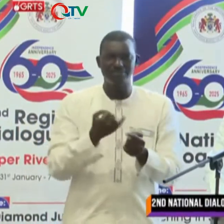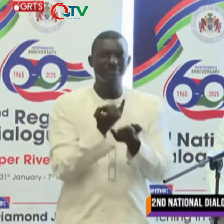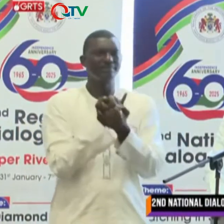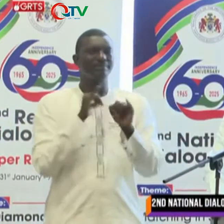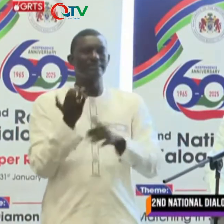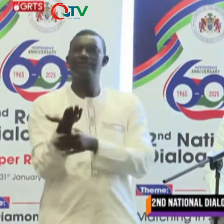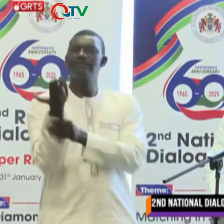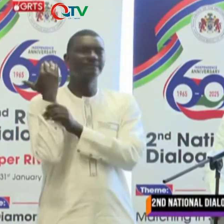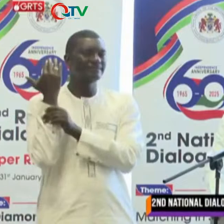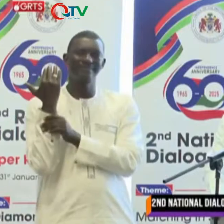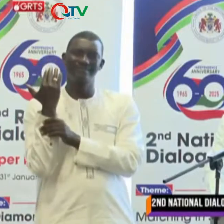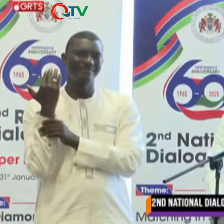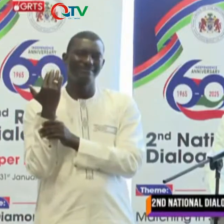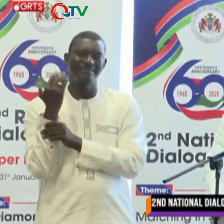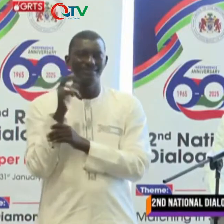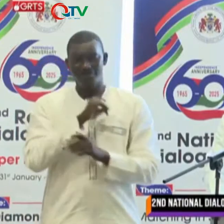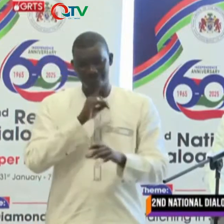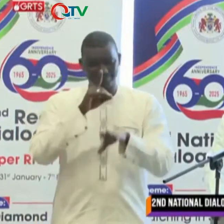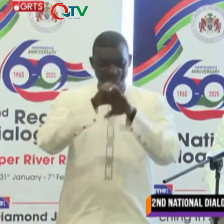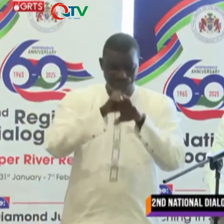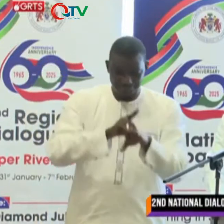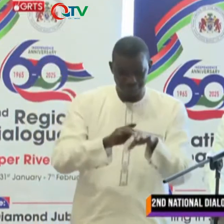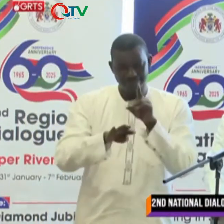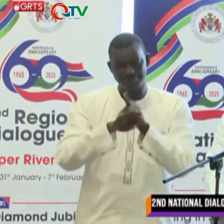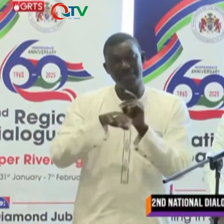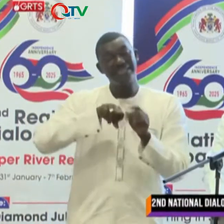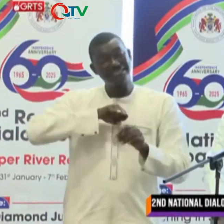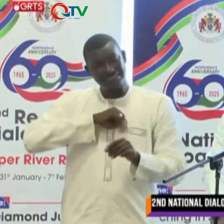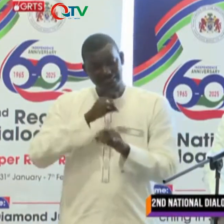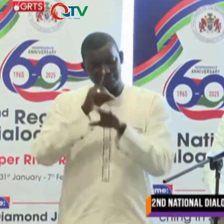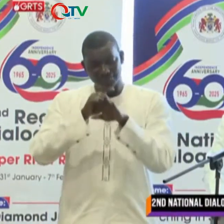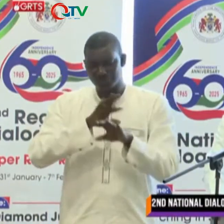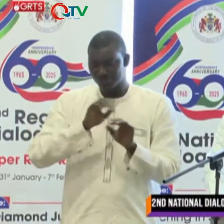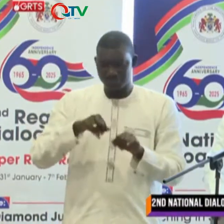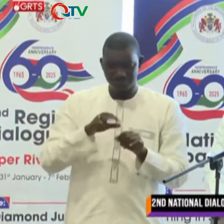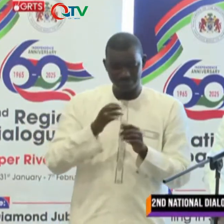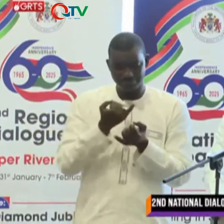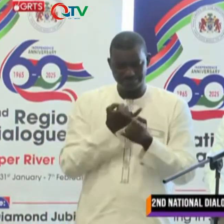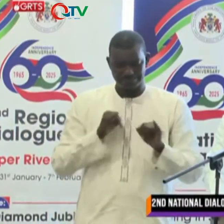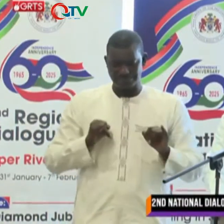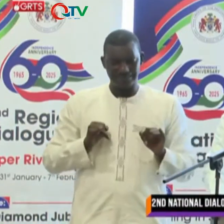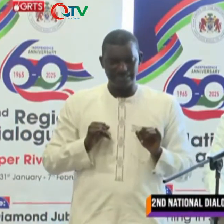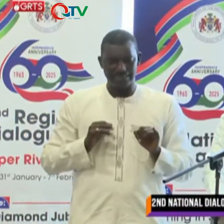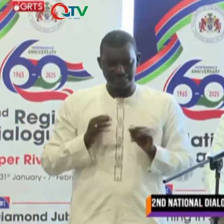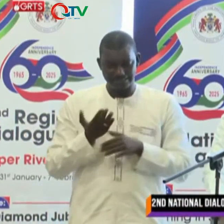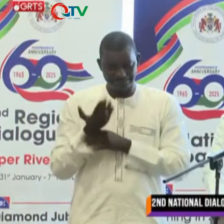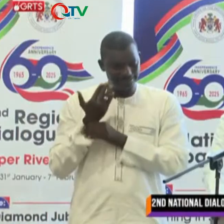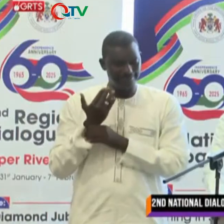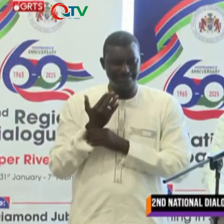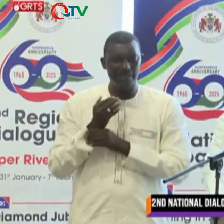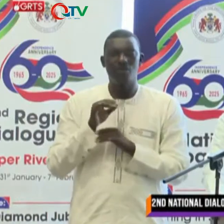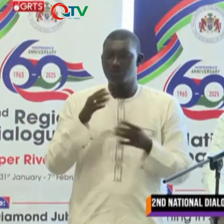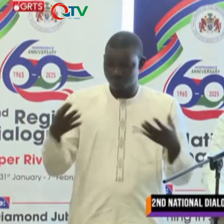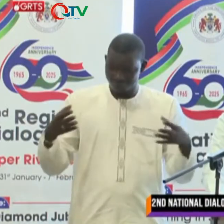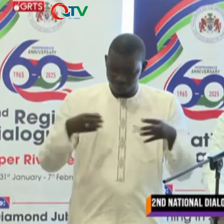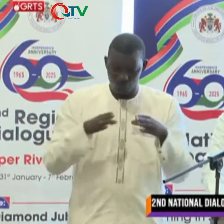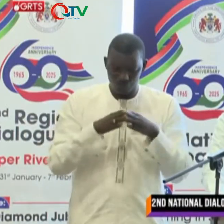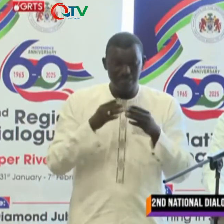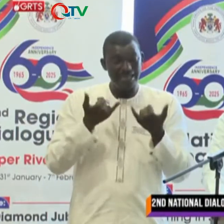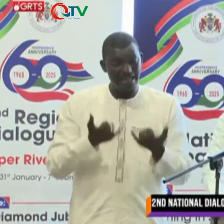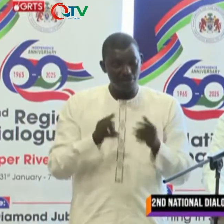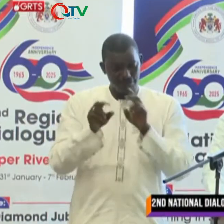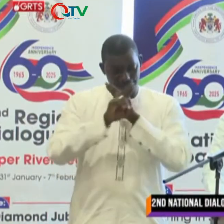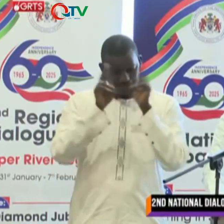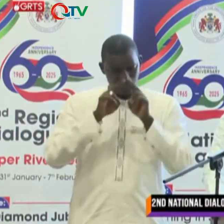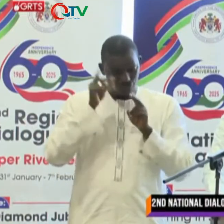Self-reliance is not about isolation. We must be aware, however, of current international political